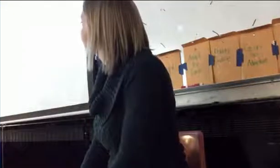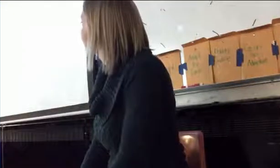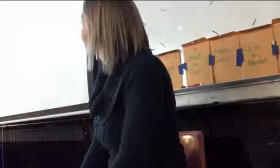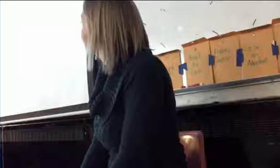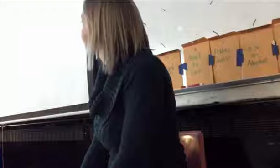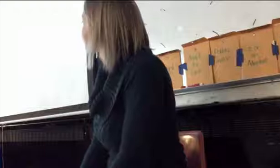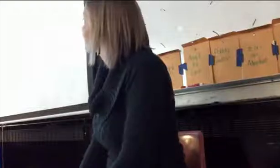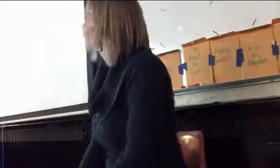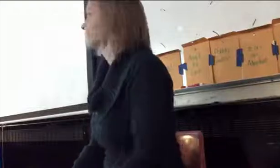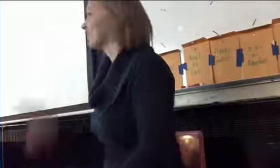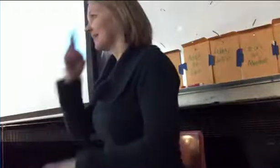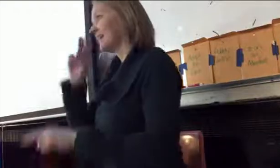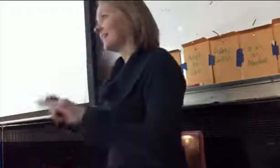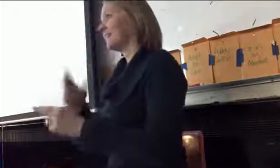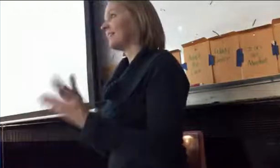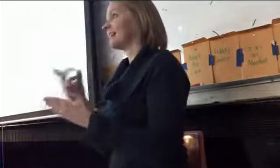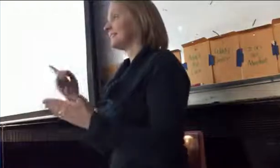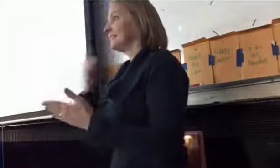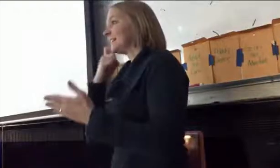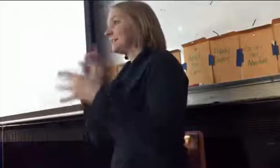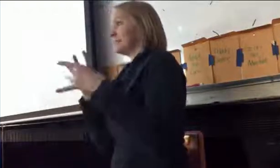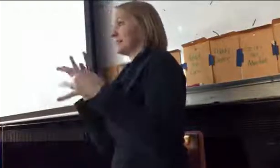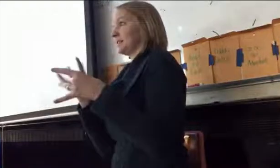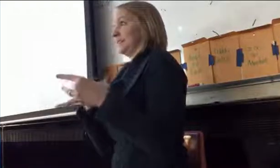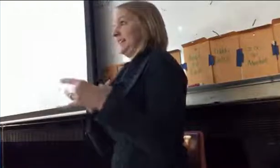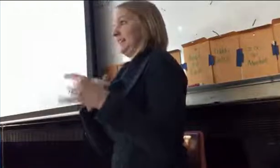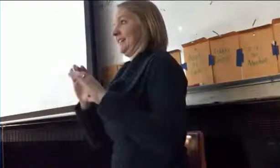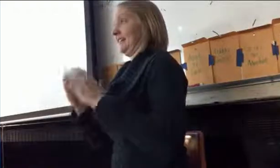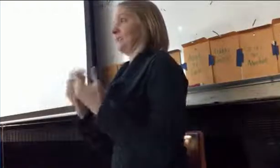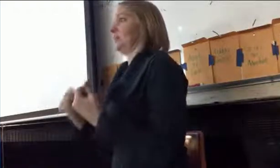Which, fun fact, he actually messaged me during class today.